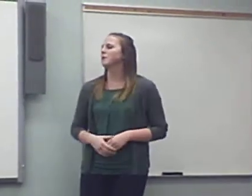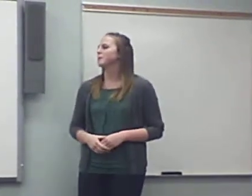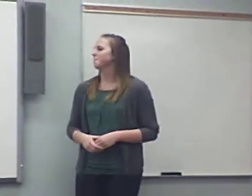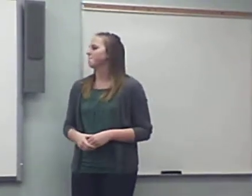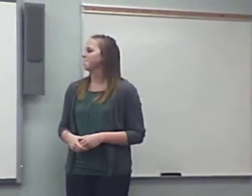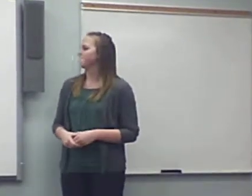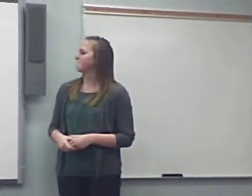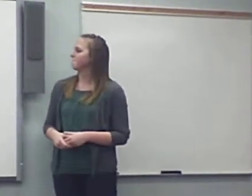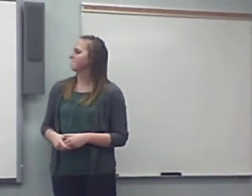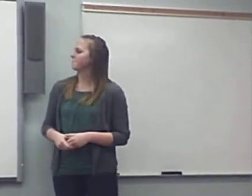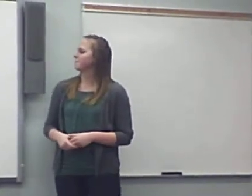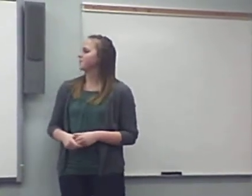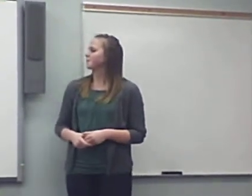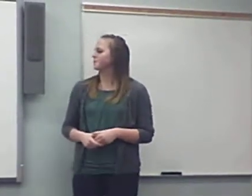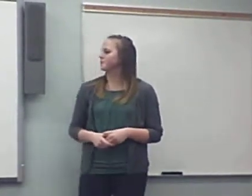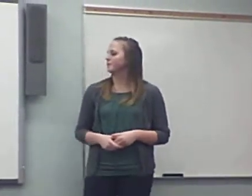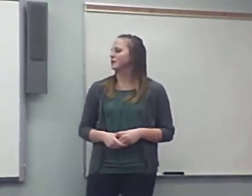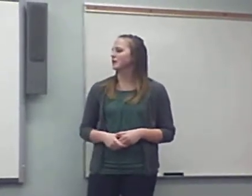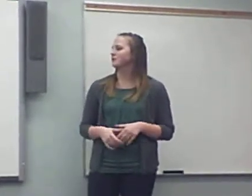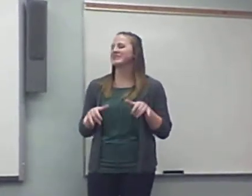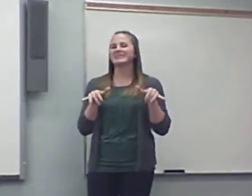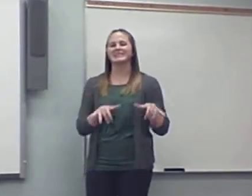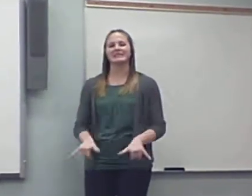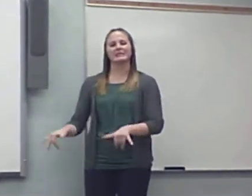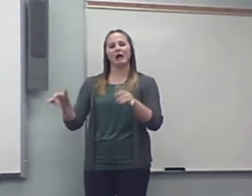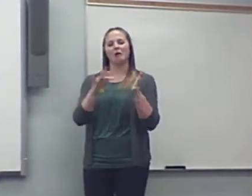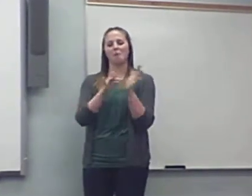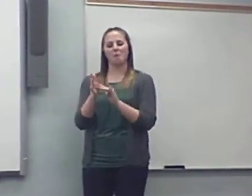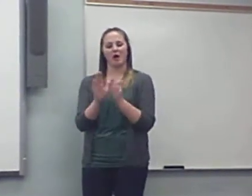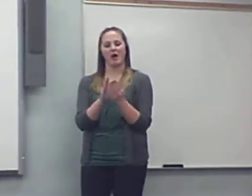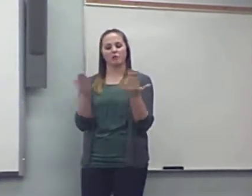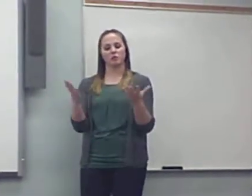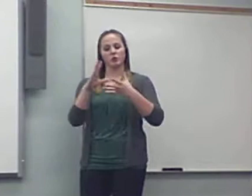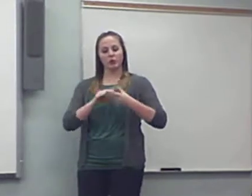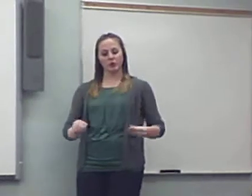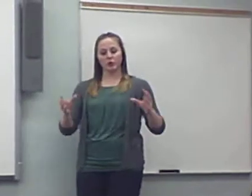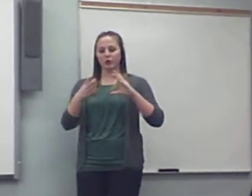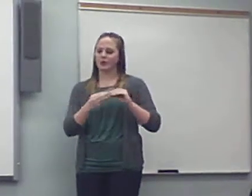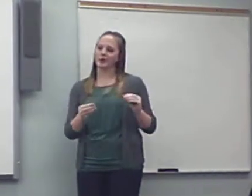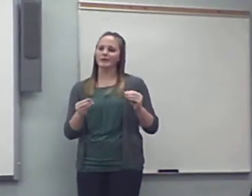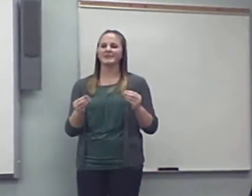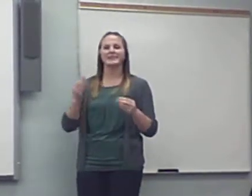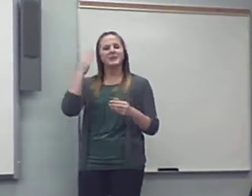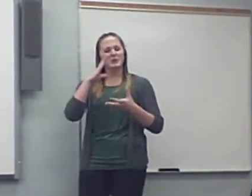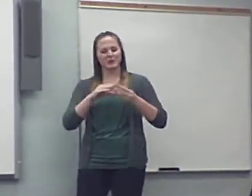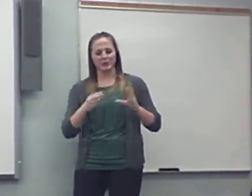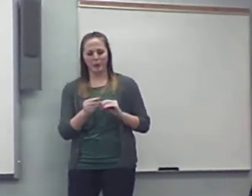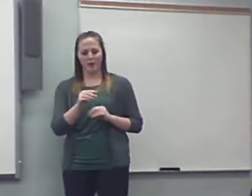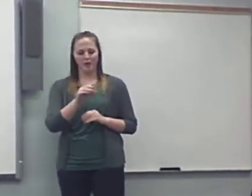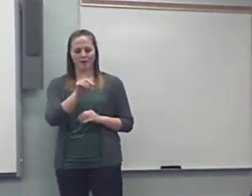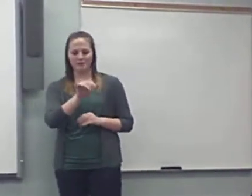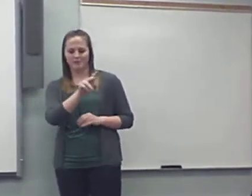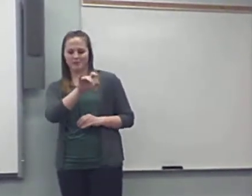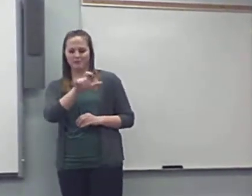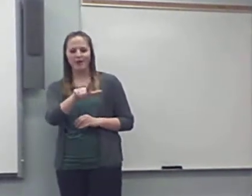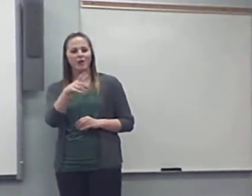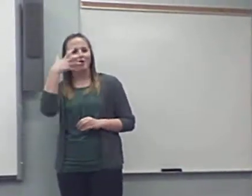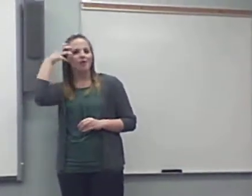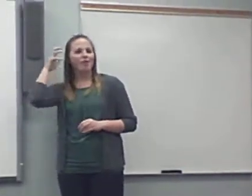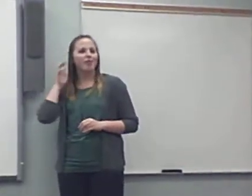standard Bible stories that are even part of mainstream culture that people know, Daniel and the lion's den, Noah and the ark, and things like that, are all